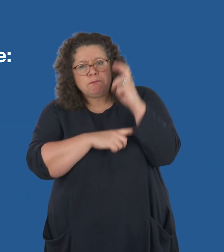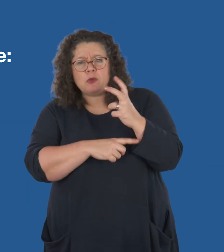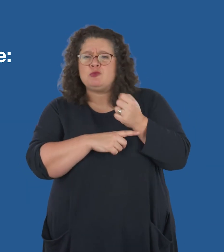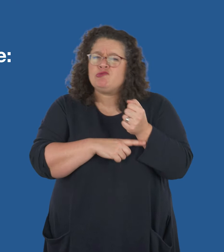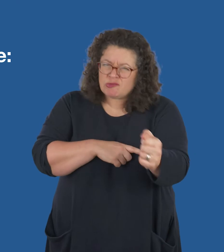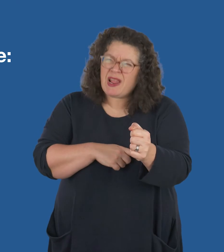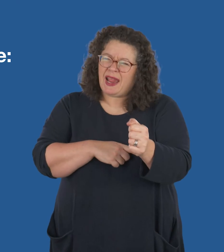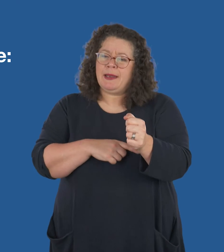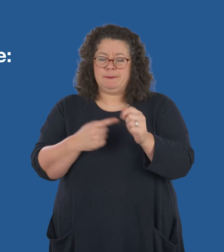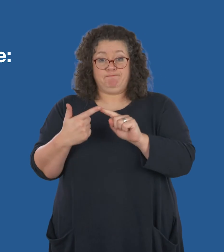personal assistance,